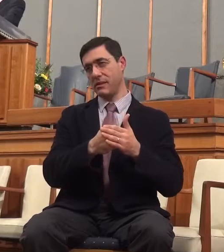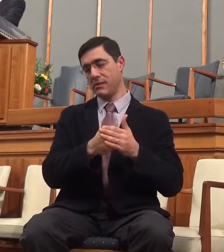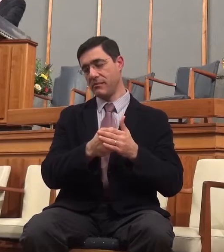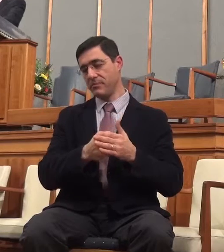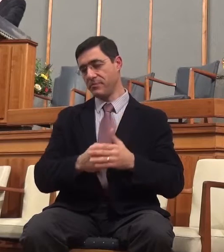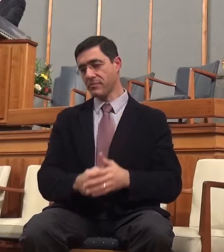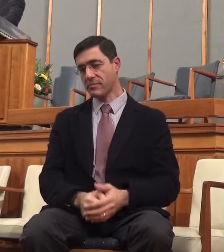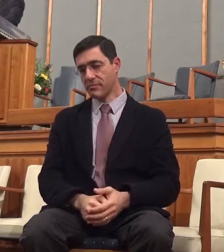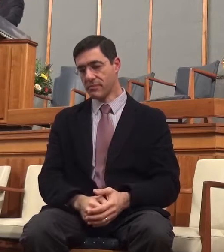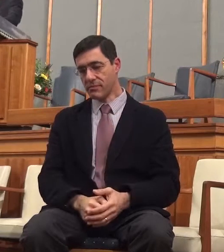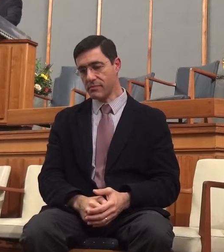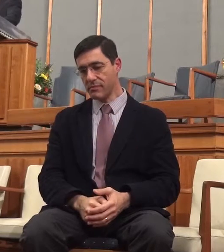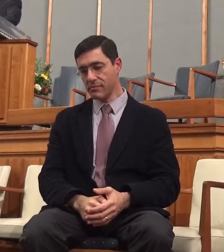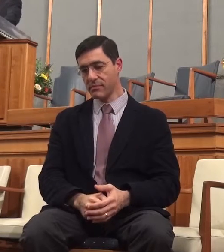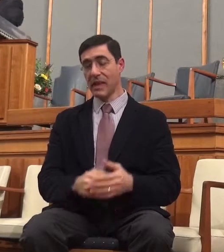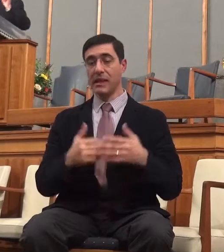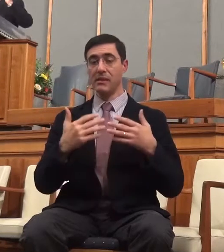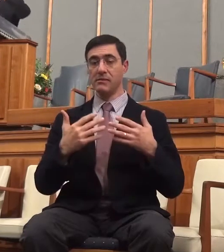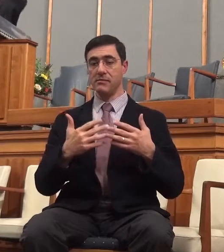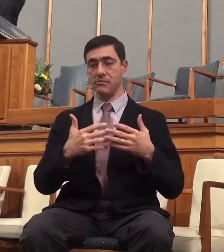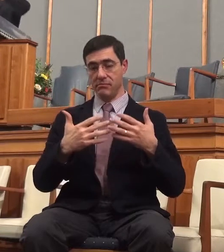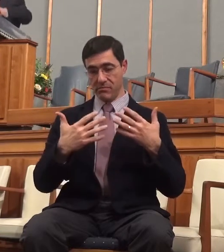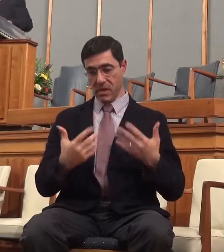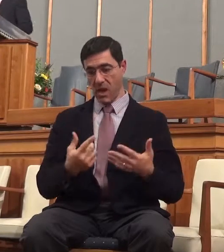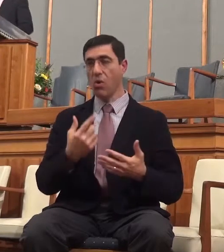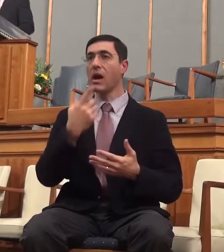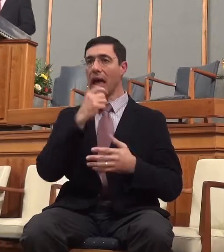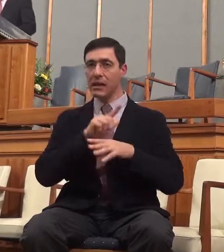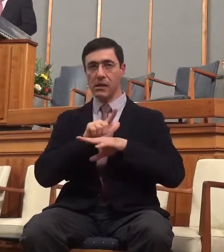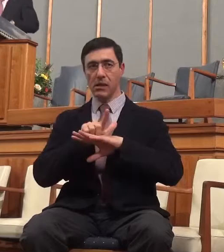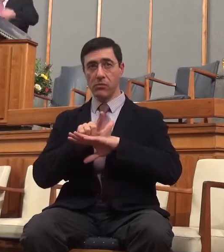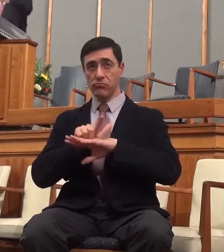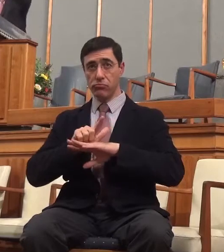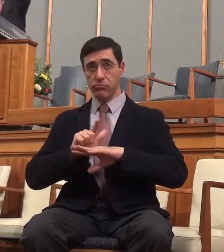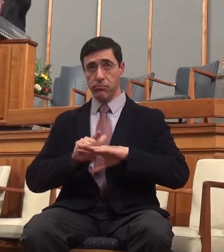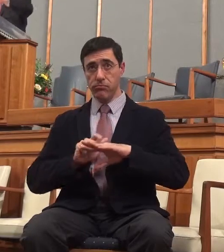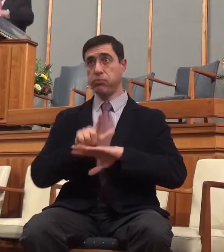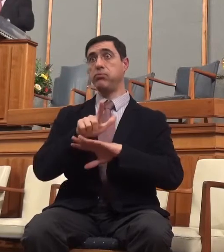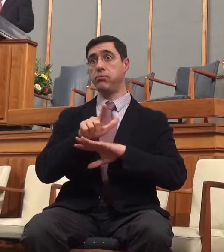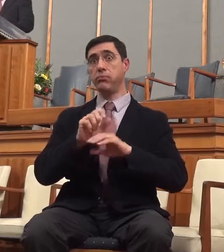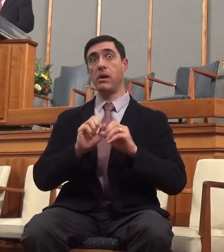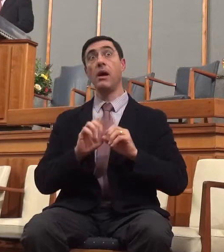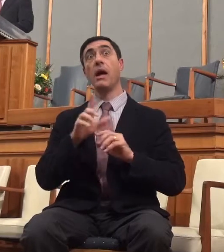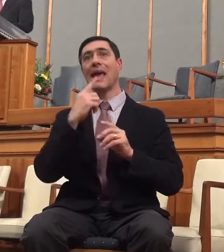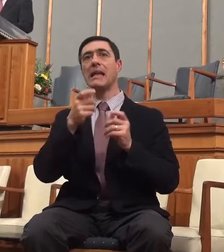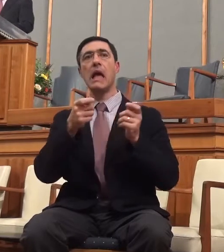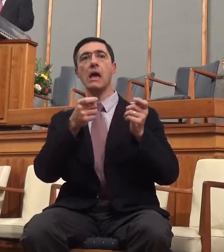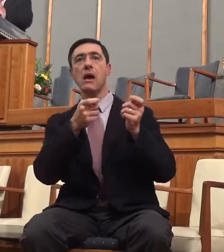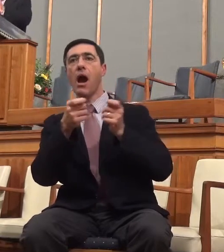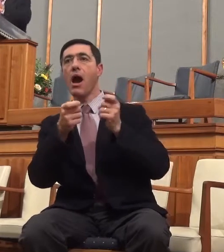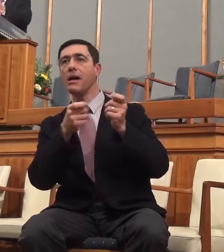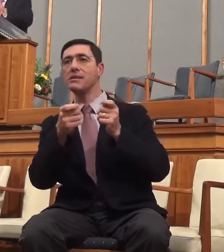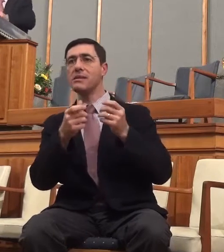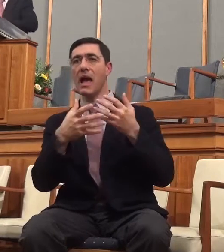be guided onto its target by impulses down the wire and so on, and change direction.